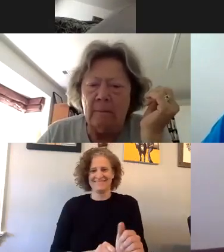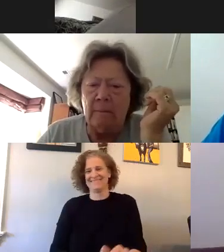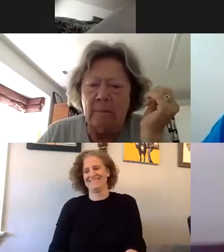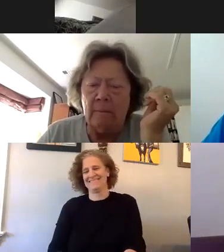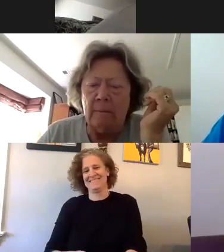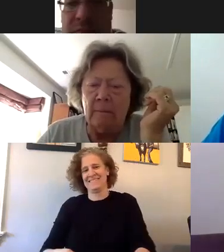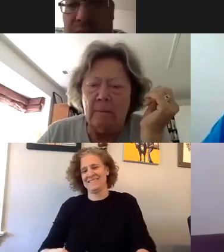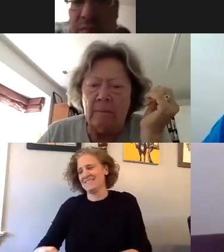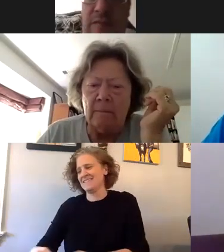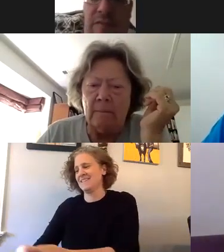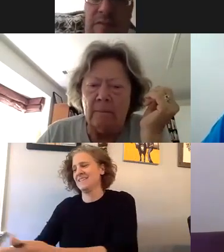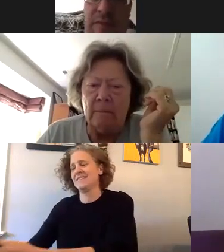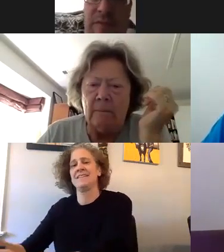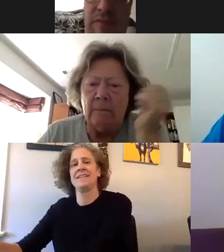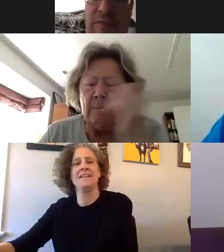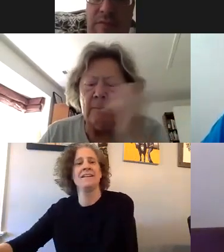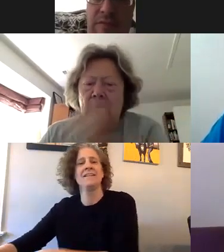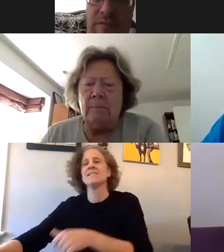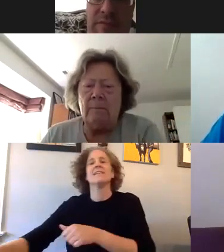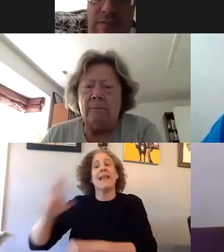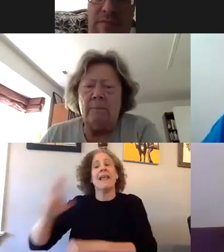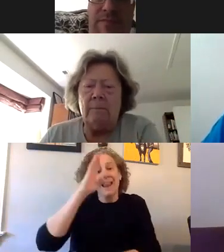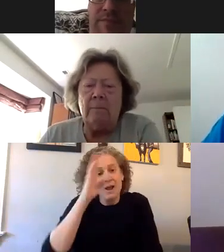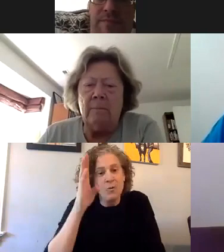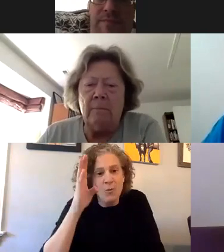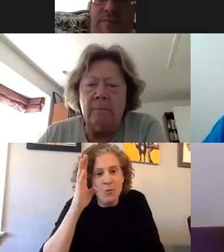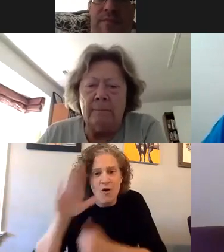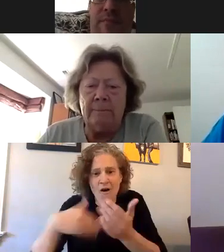All right, great.